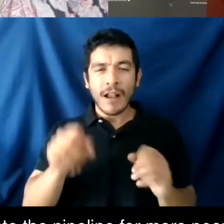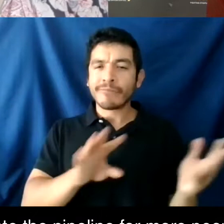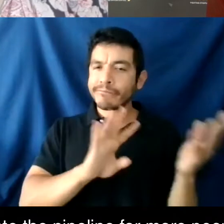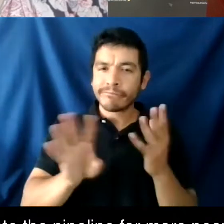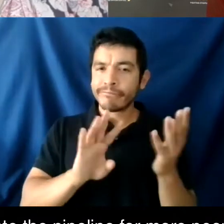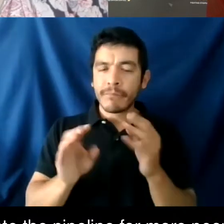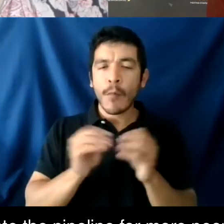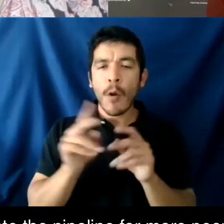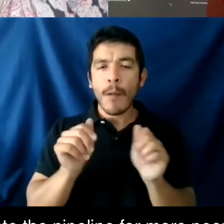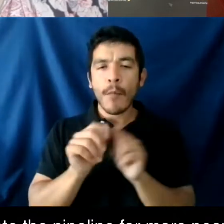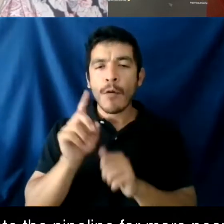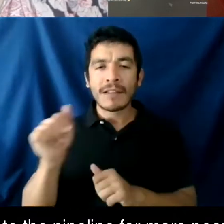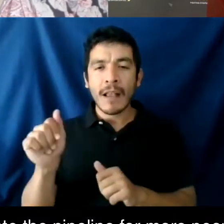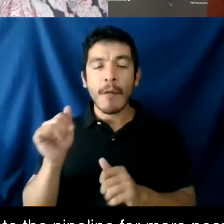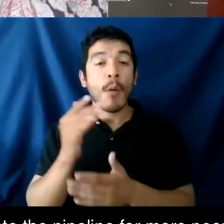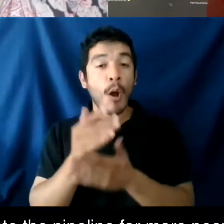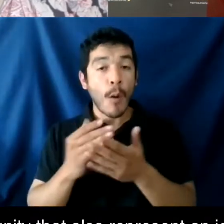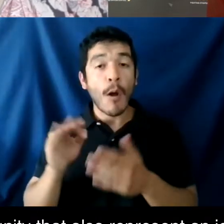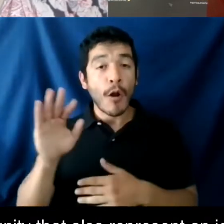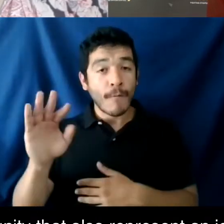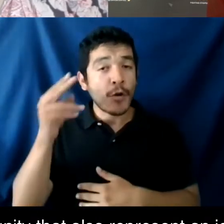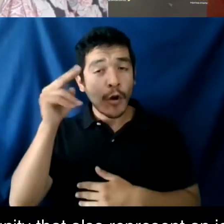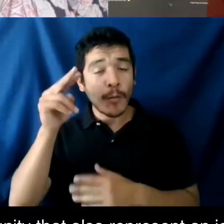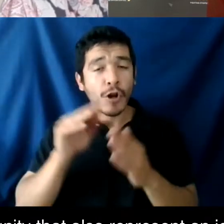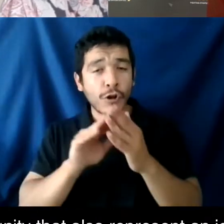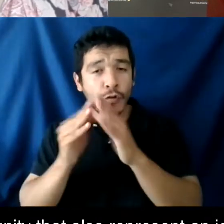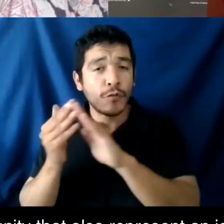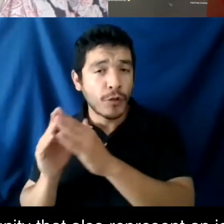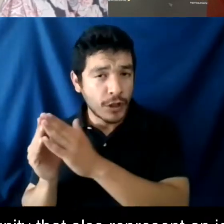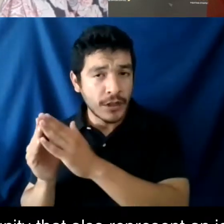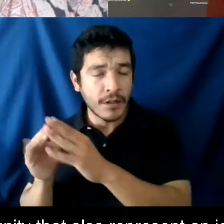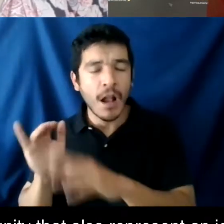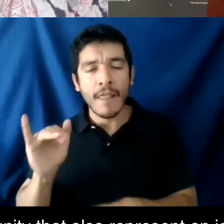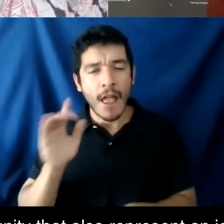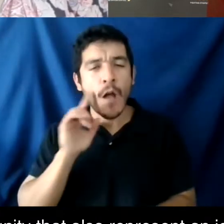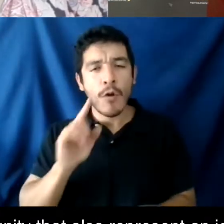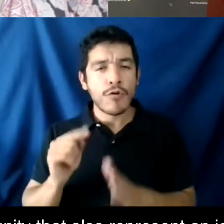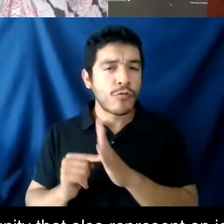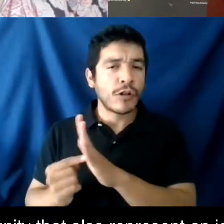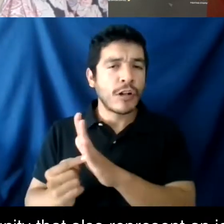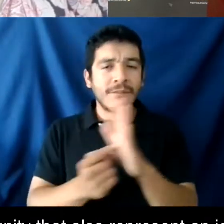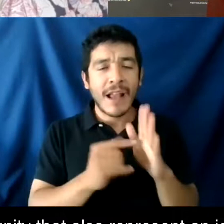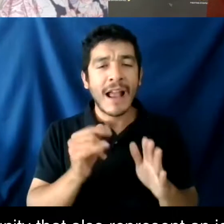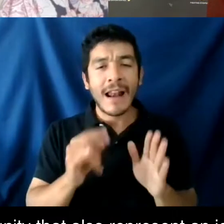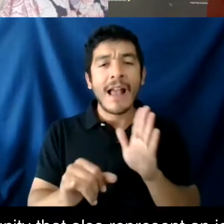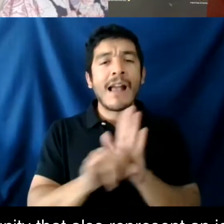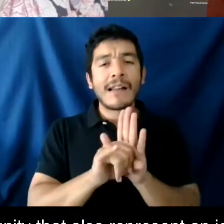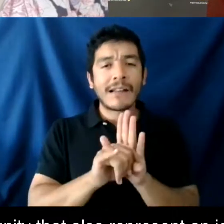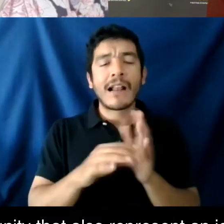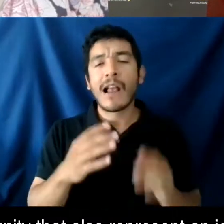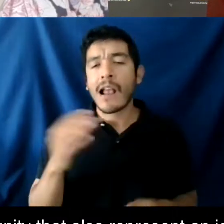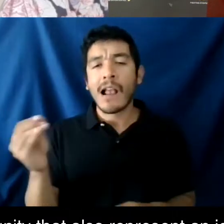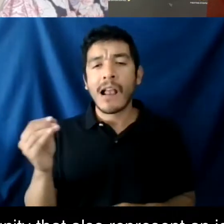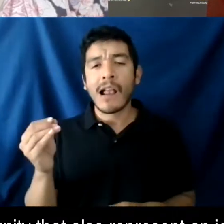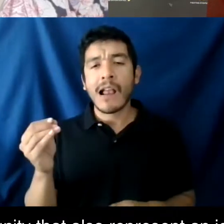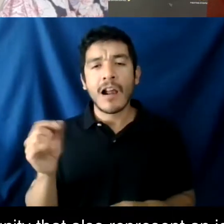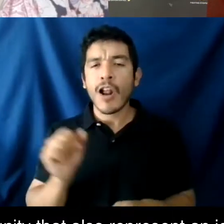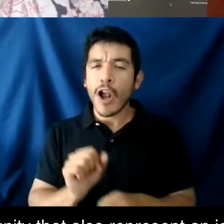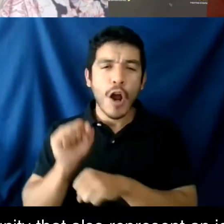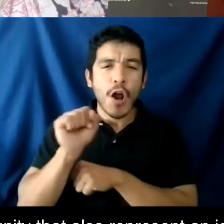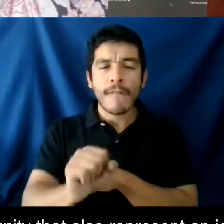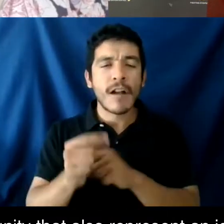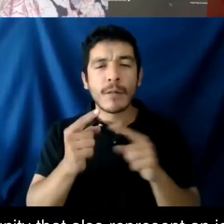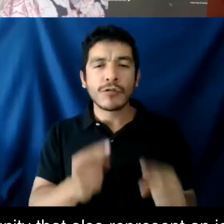people with disabilities that are part of the Hispanic community, that also represent an identity and an overcoming of